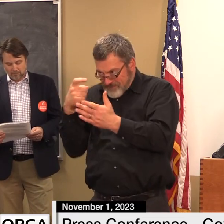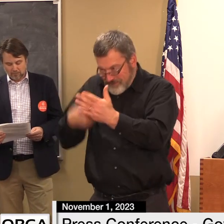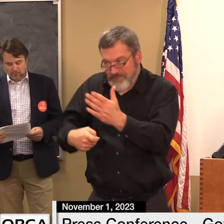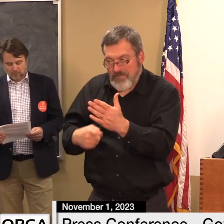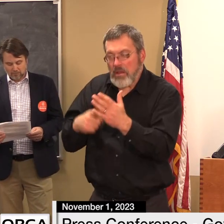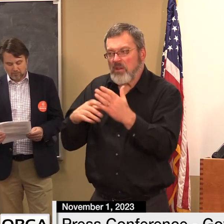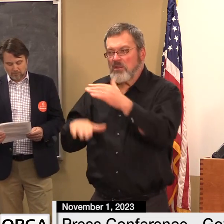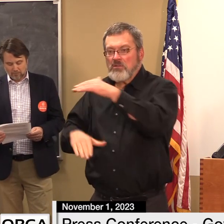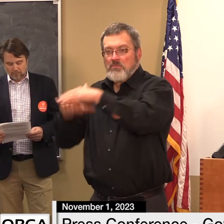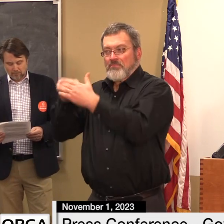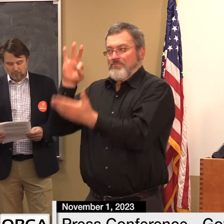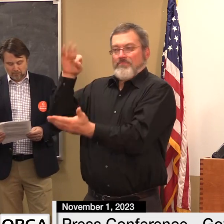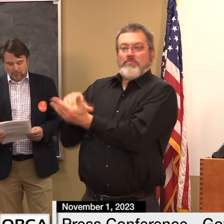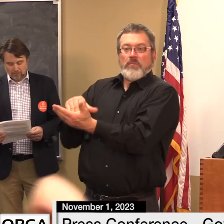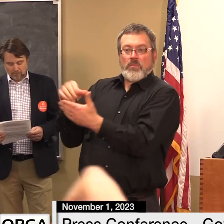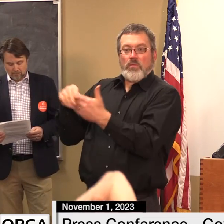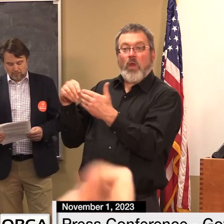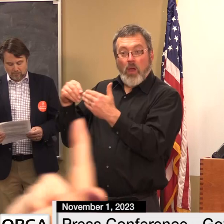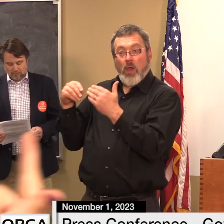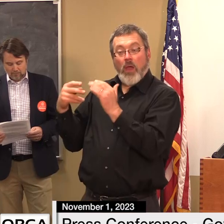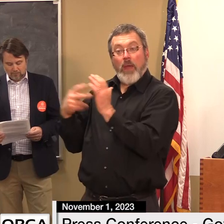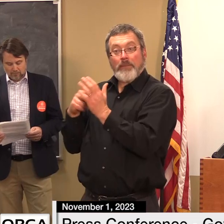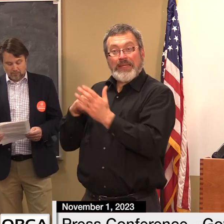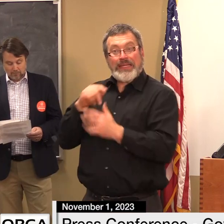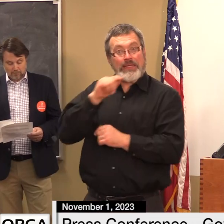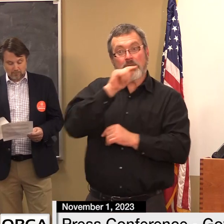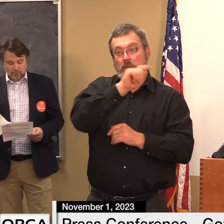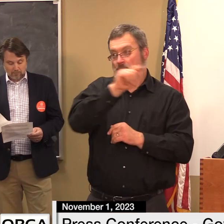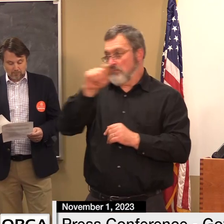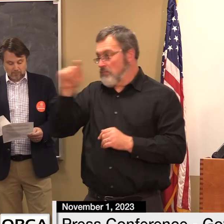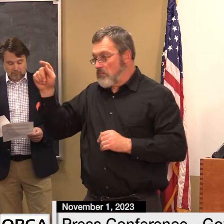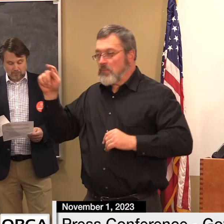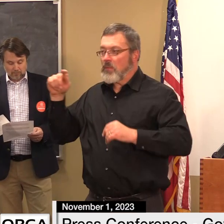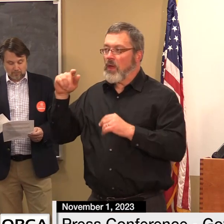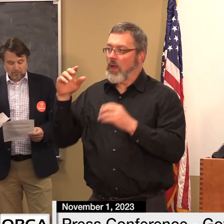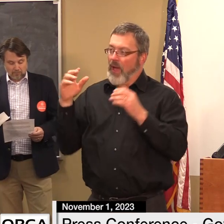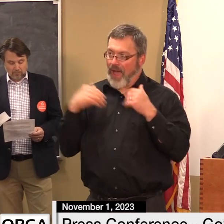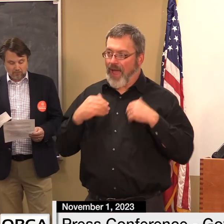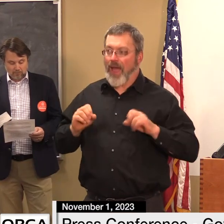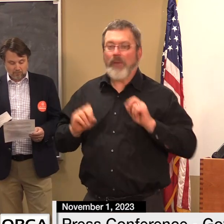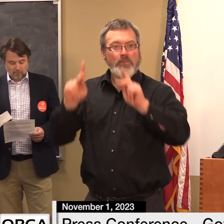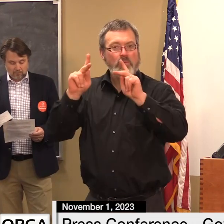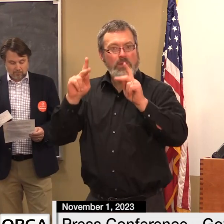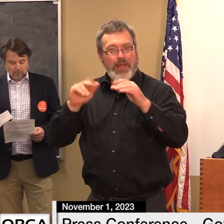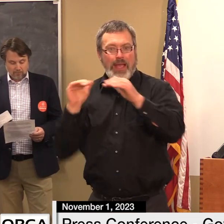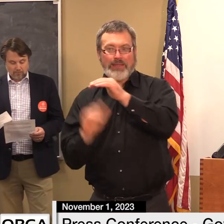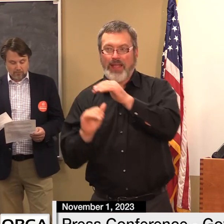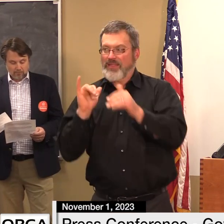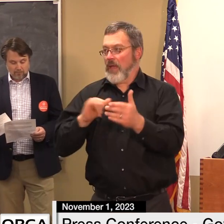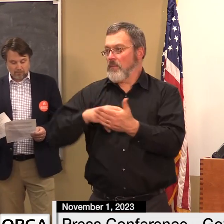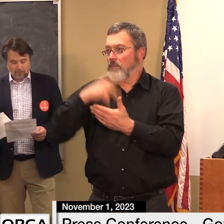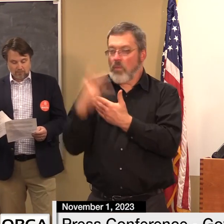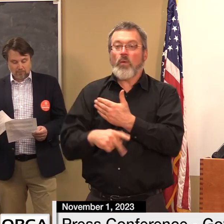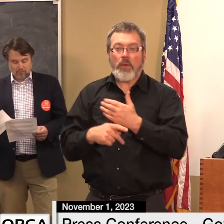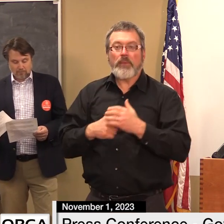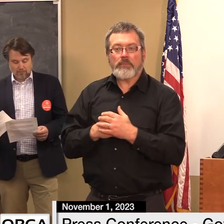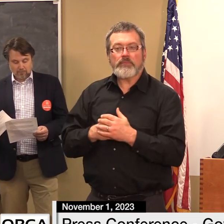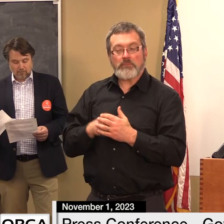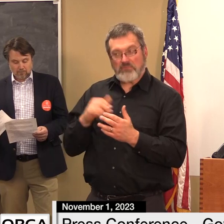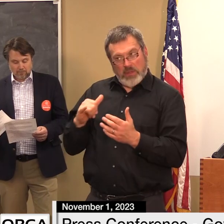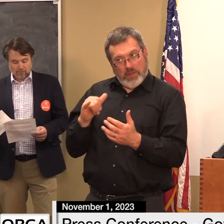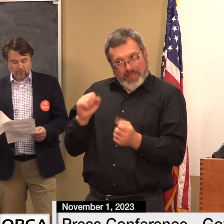buttoning up all of our homes more accessible and more affordable to lower those long-term costs and make Vermont more affordable to live in the long